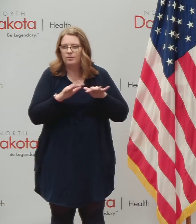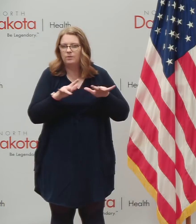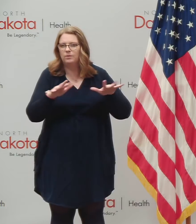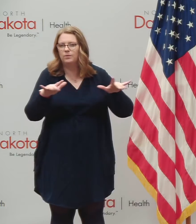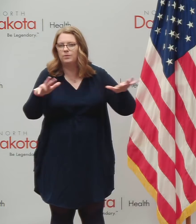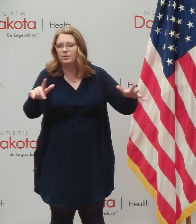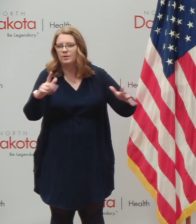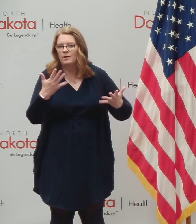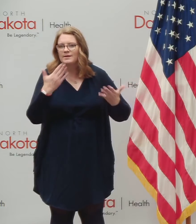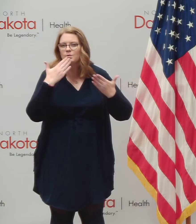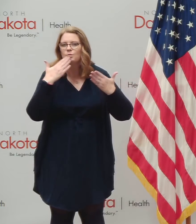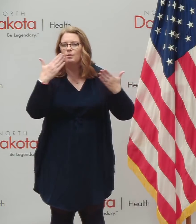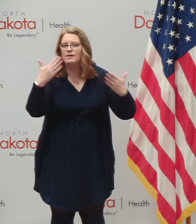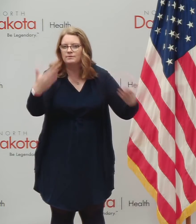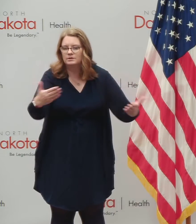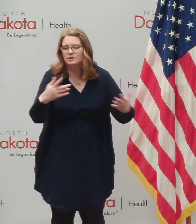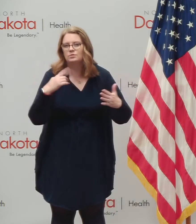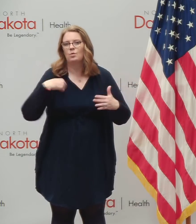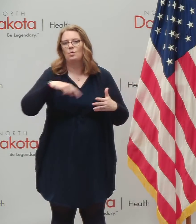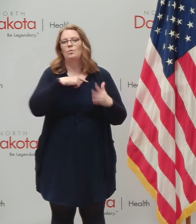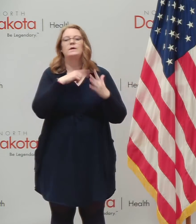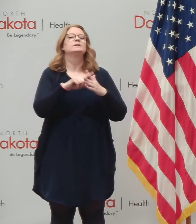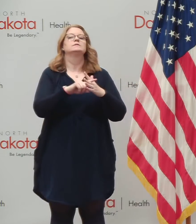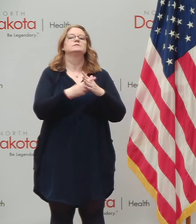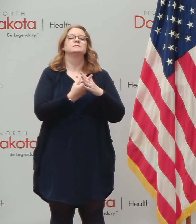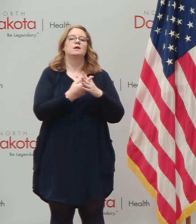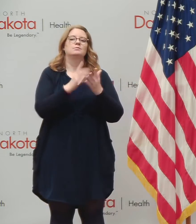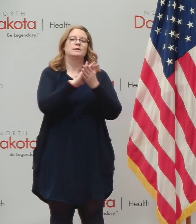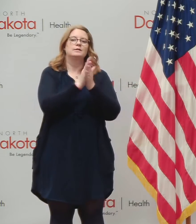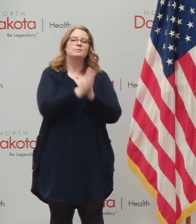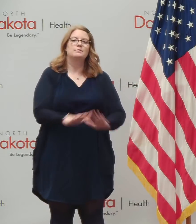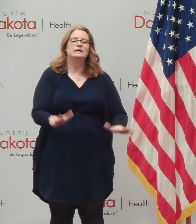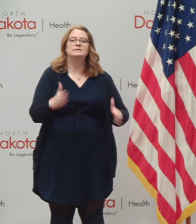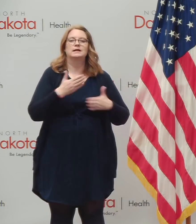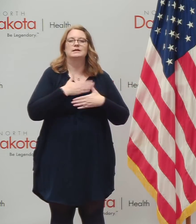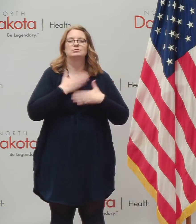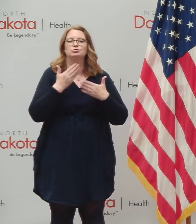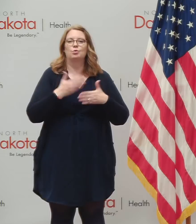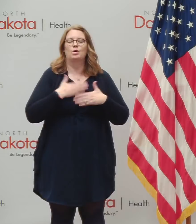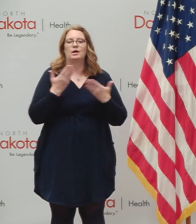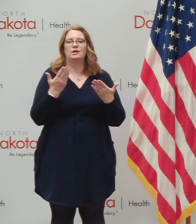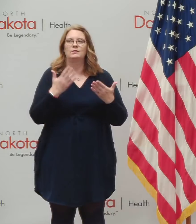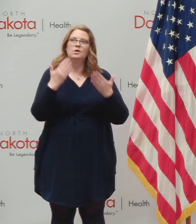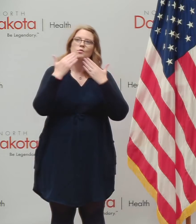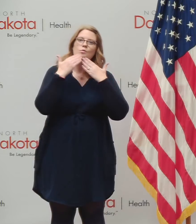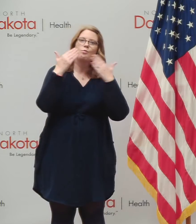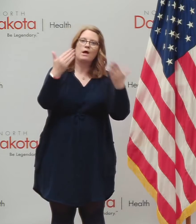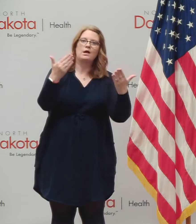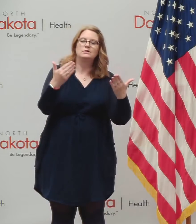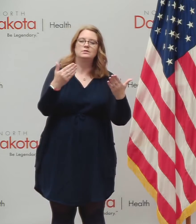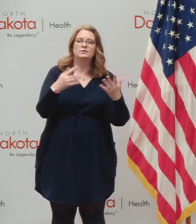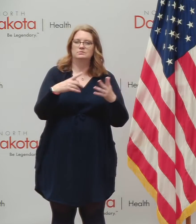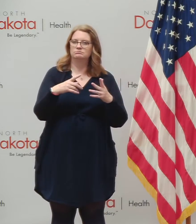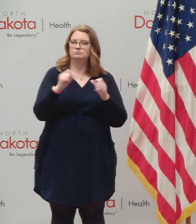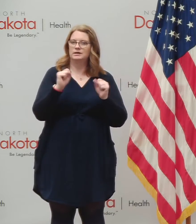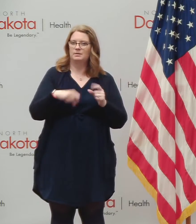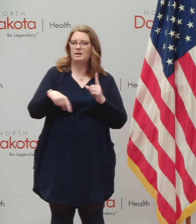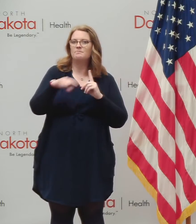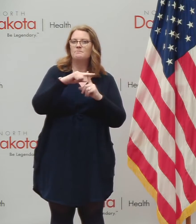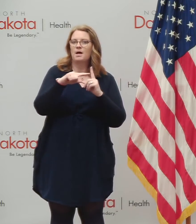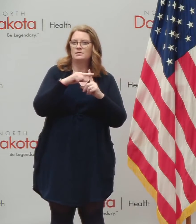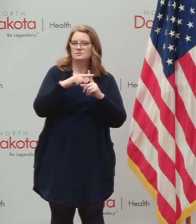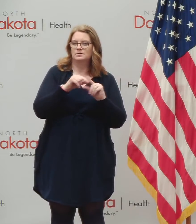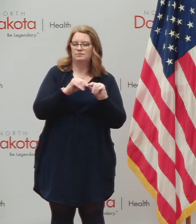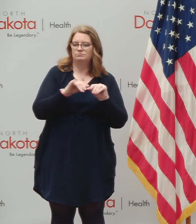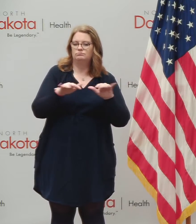gratefulness, we begin the journey towards peace and joy. And again, certainly gratitude can create positive spirals. And so again,